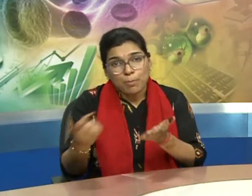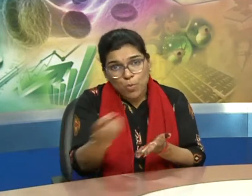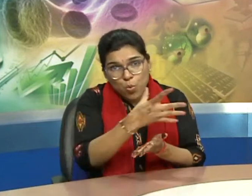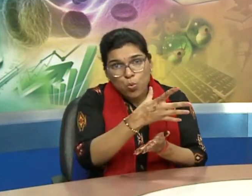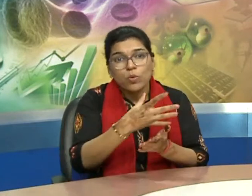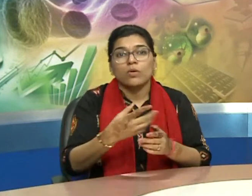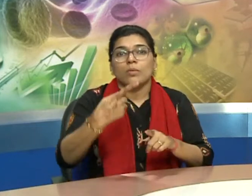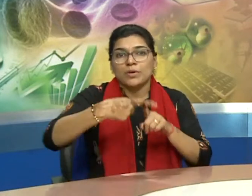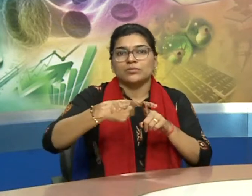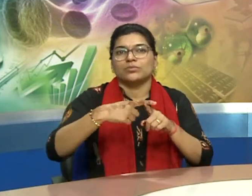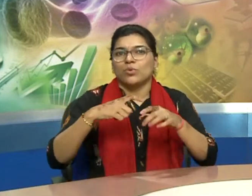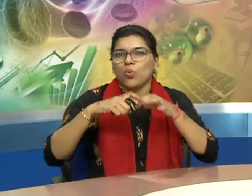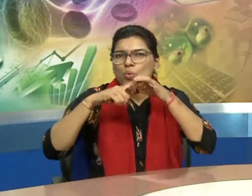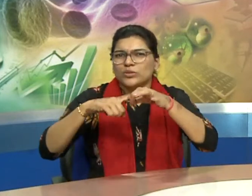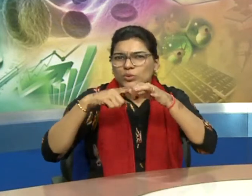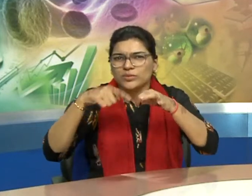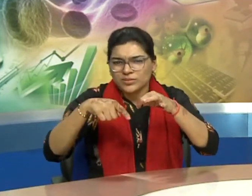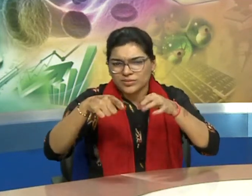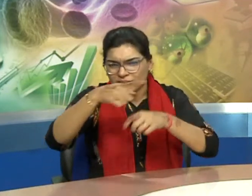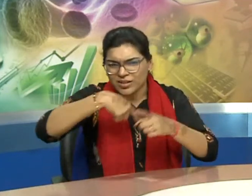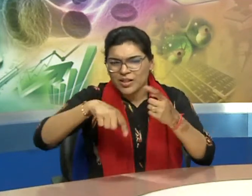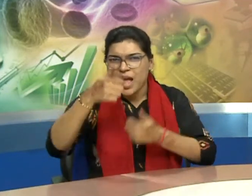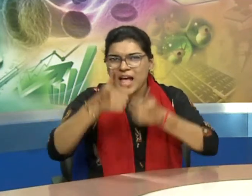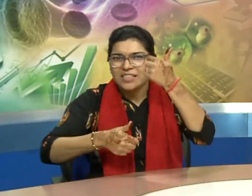So all these are available